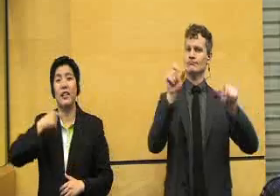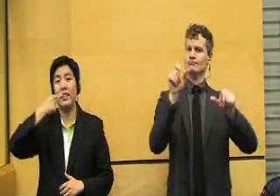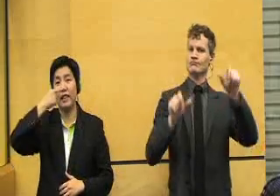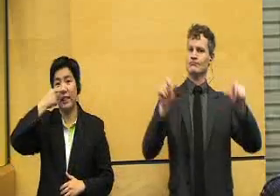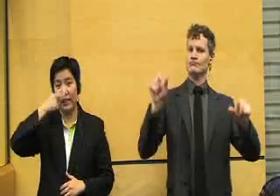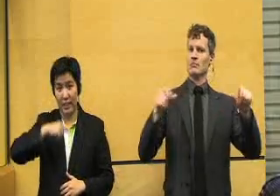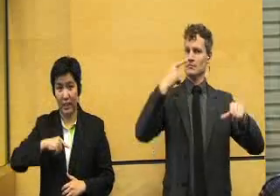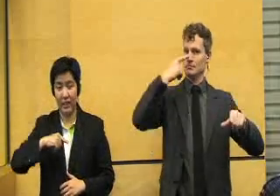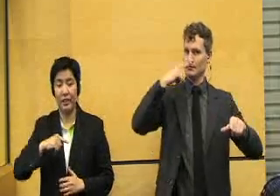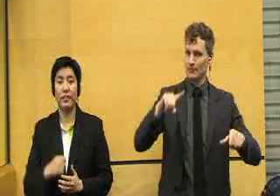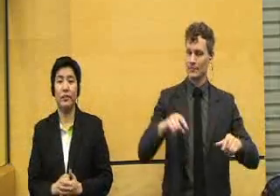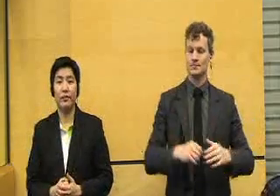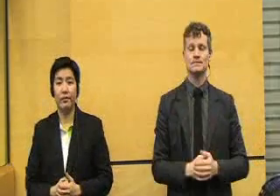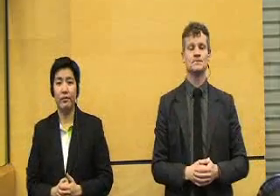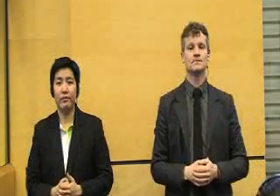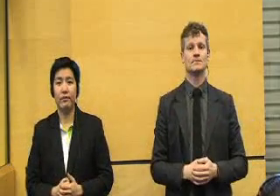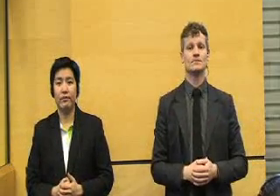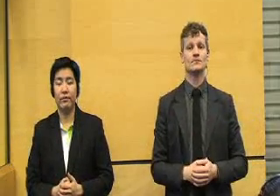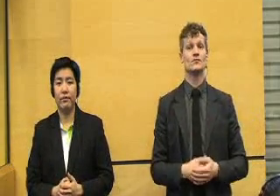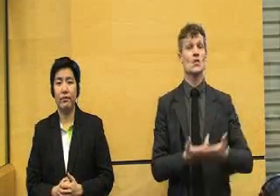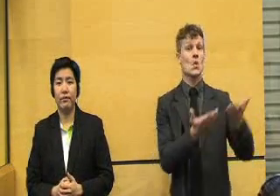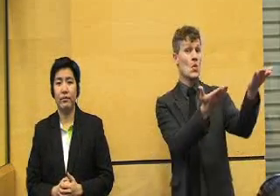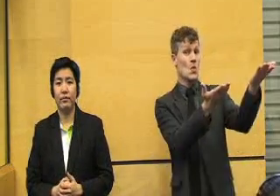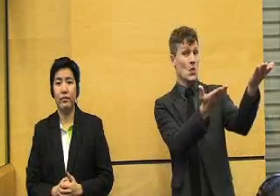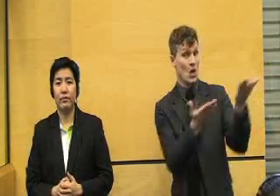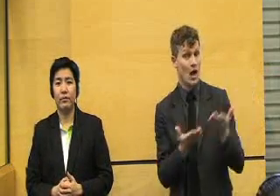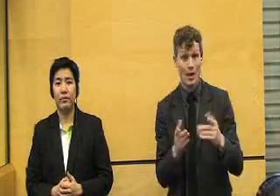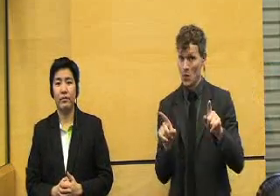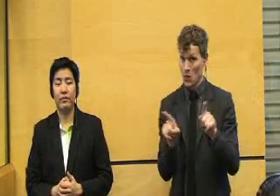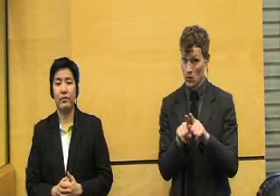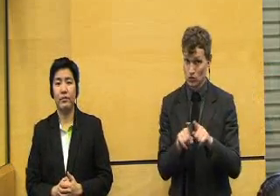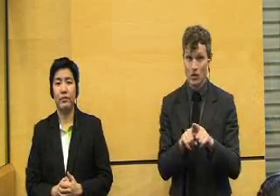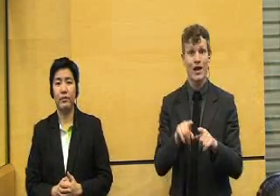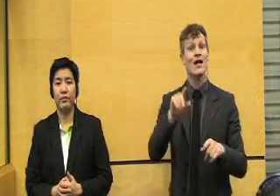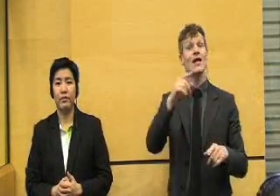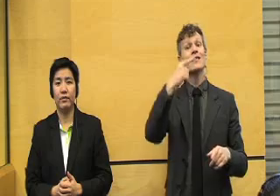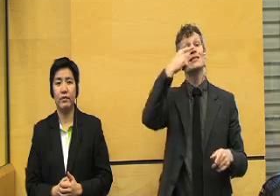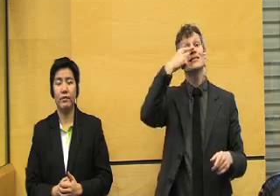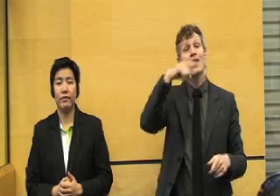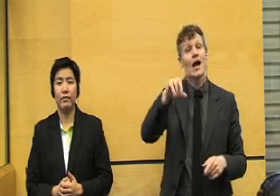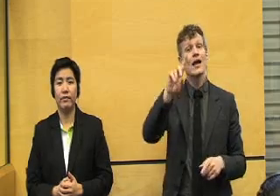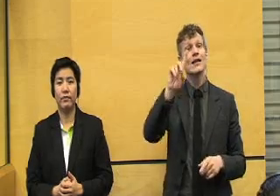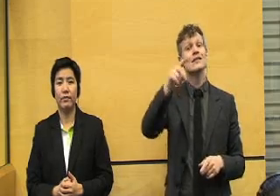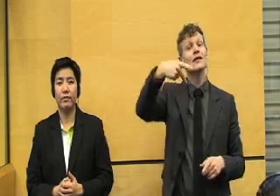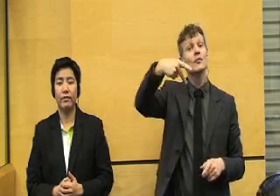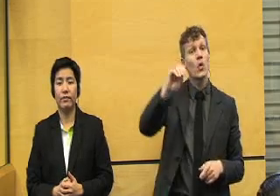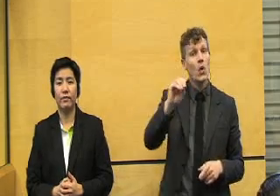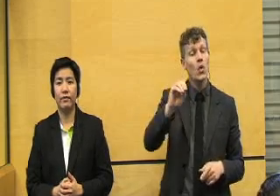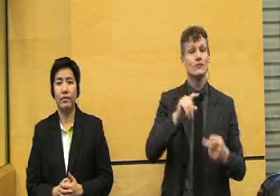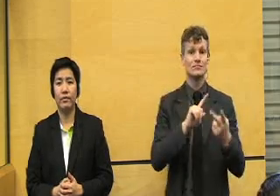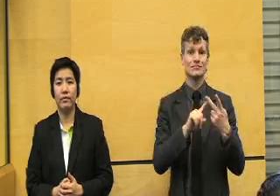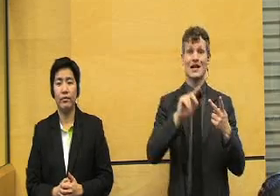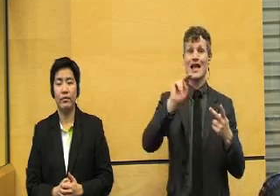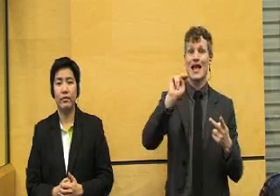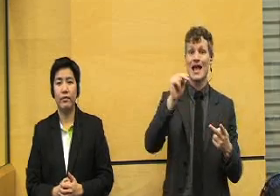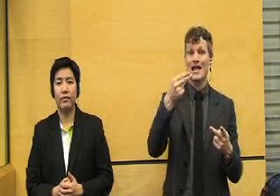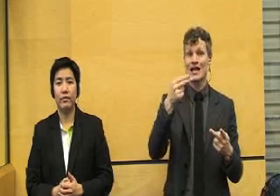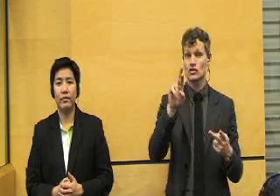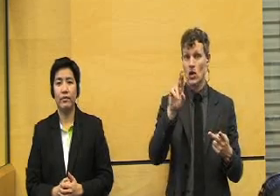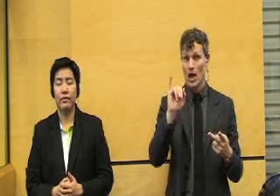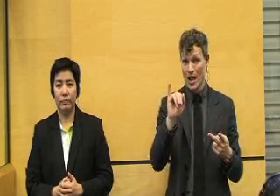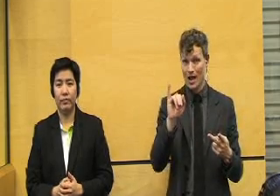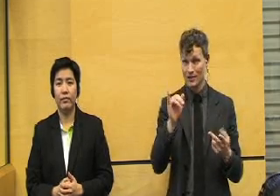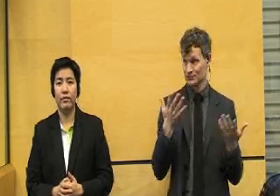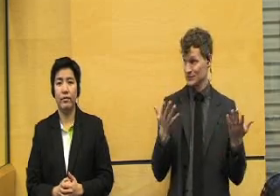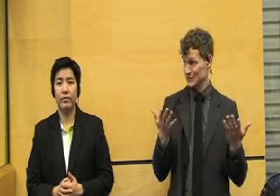extends to the representatives of Thai DPOs and NHRI present in this room, and to